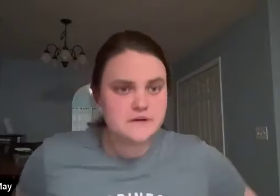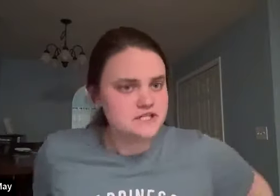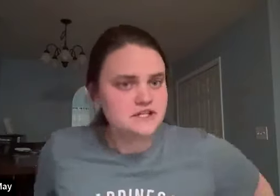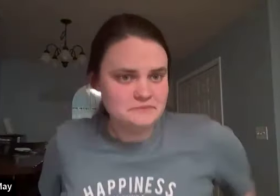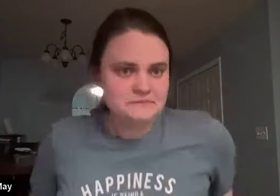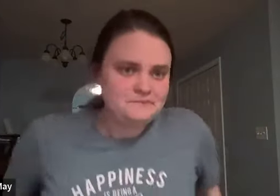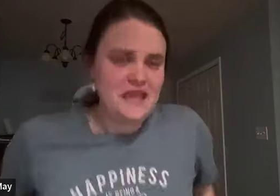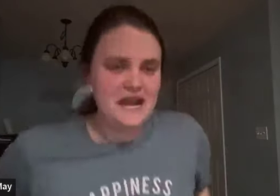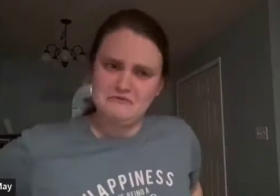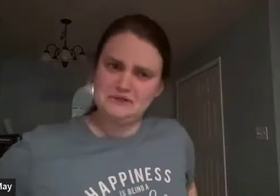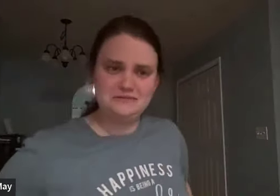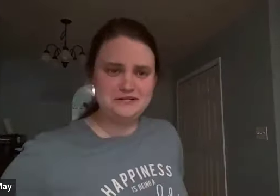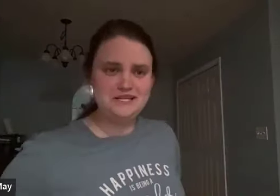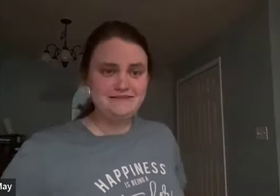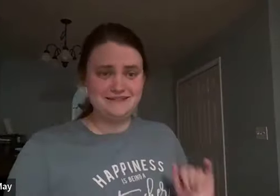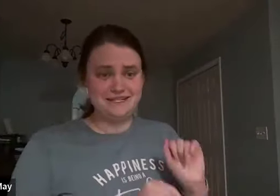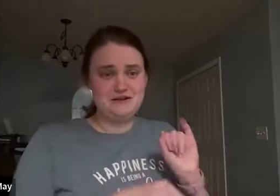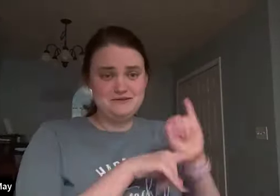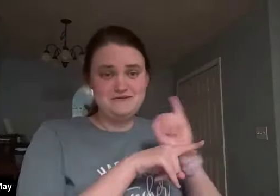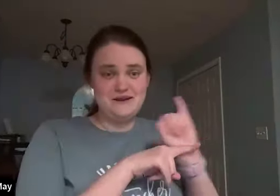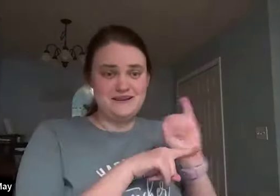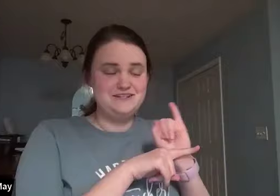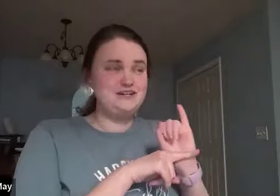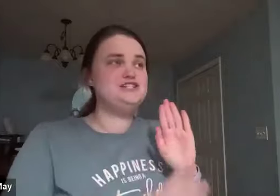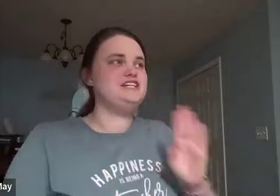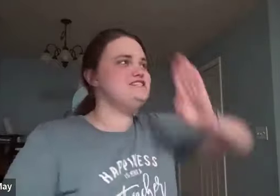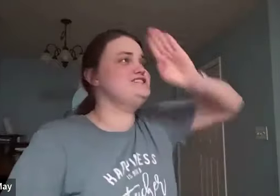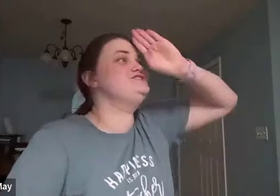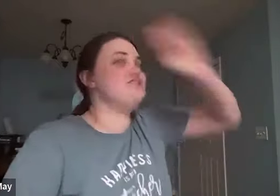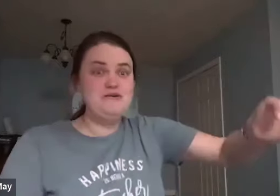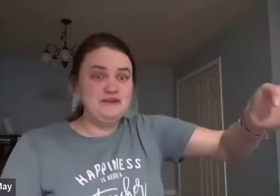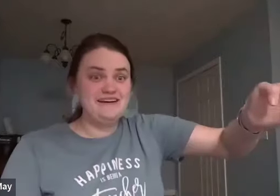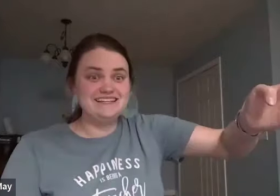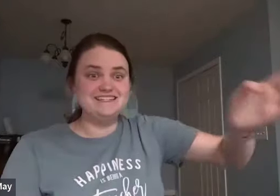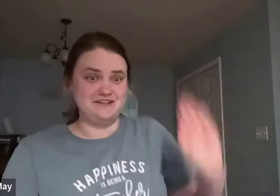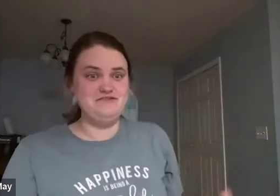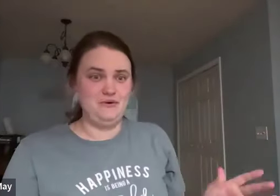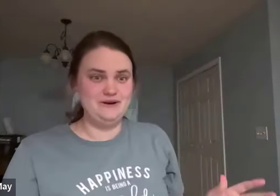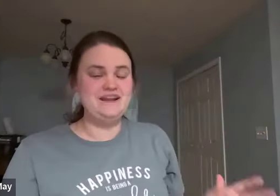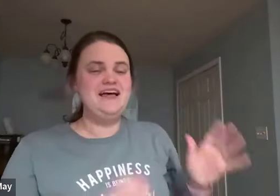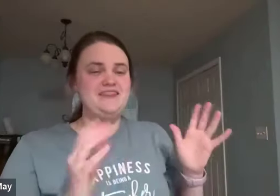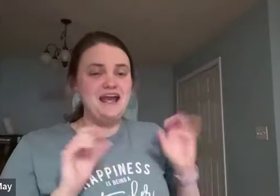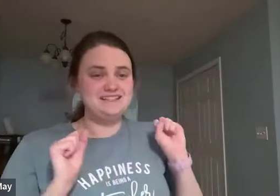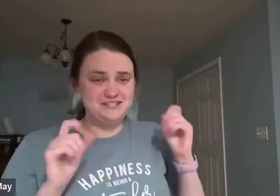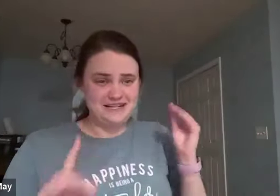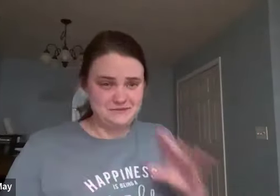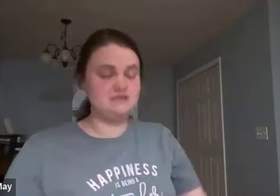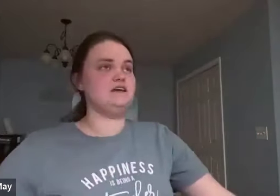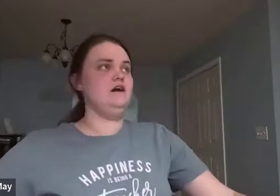much so. And I really appreciate the teacher I was with for my intern. She is so blunt and so forward that I had such great experience. I was like,